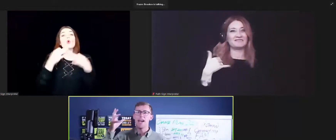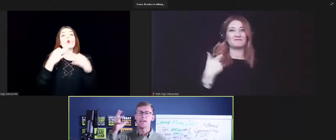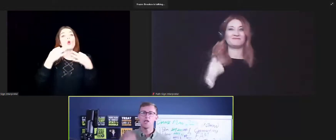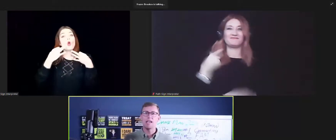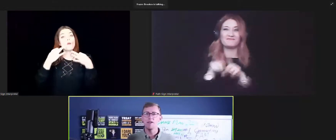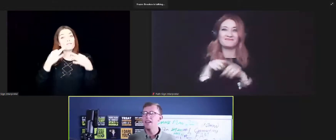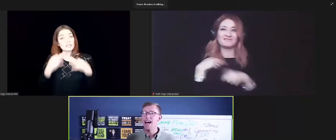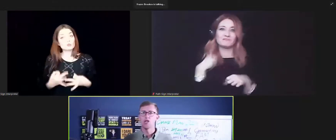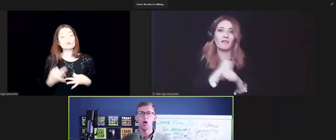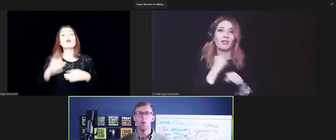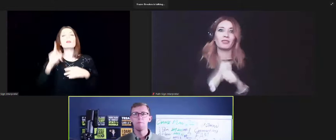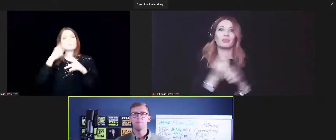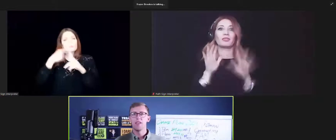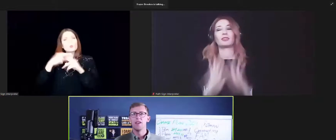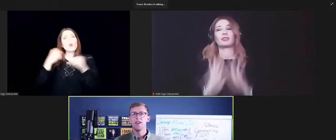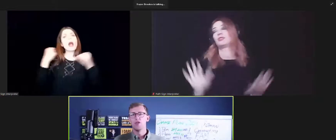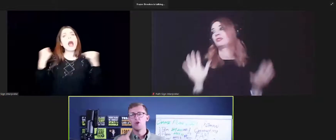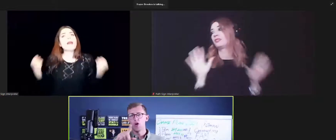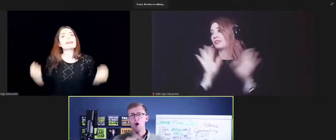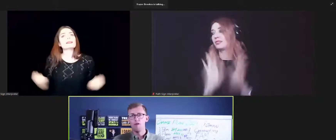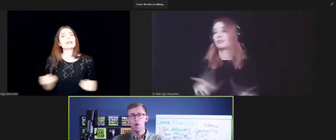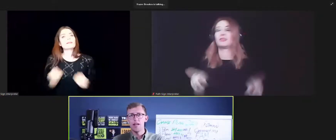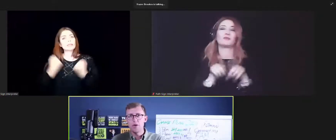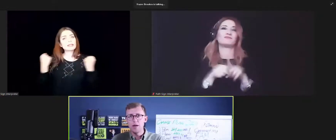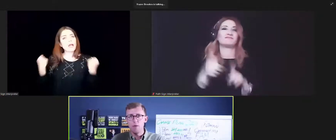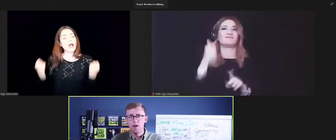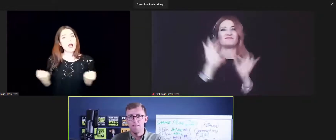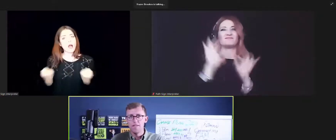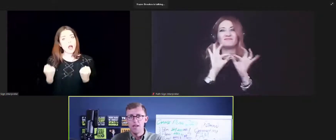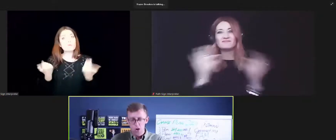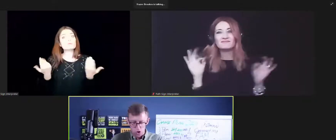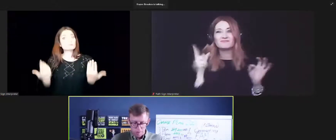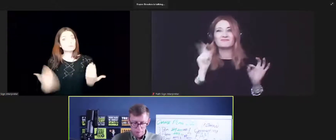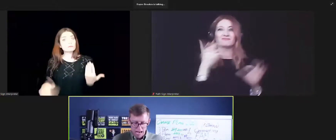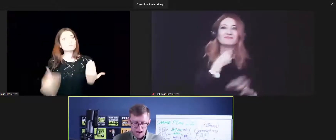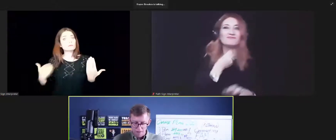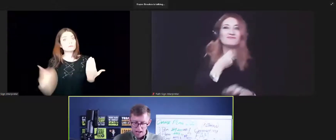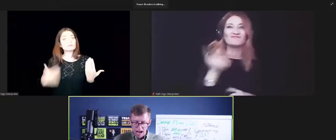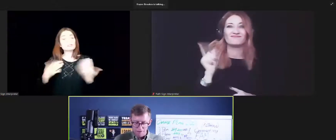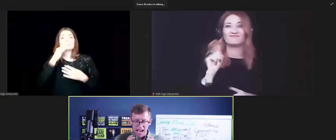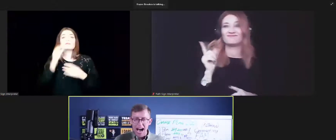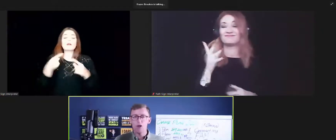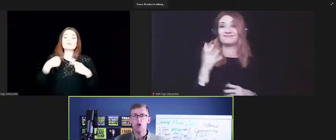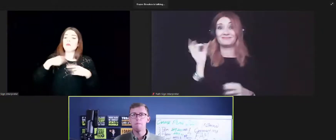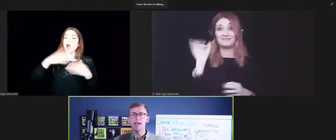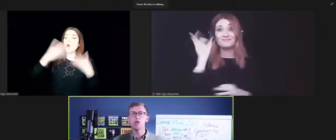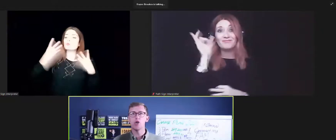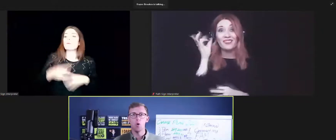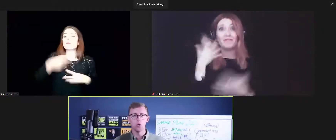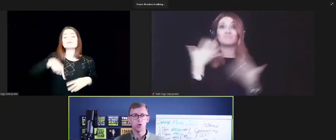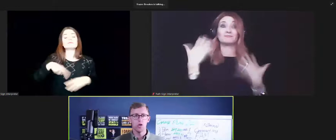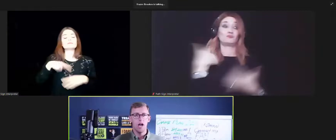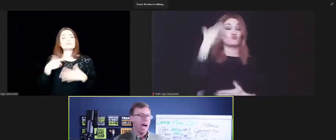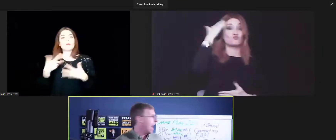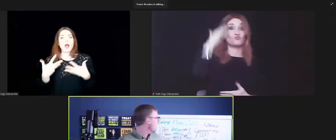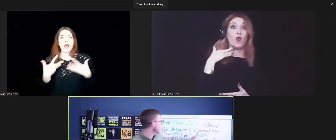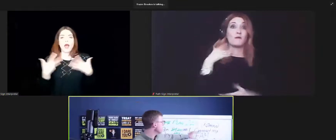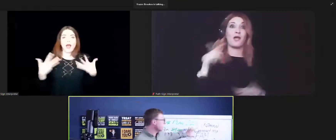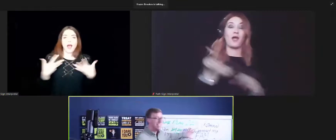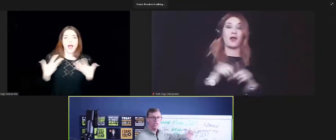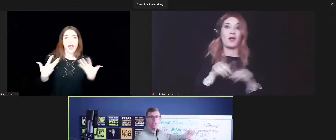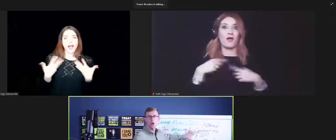momentum, excitement, and so on. Your goal for 2021 should be have the action-based goals. How